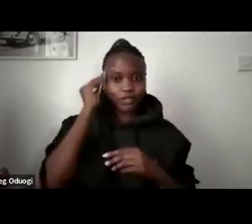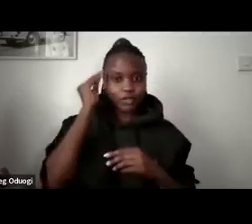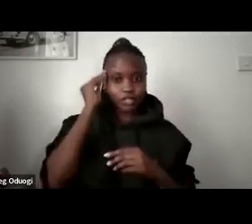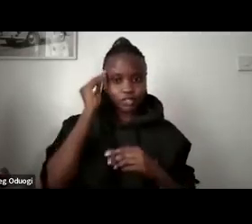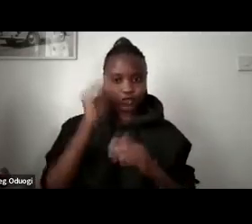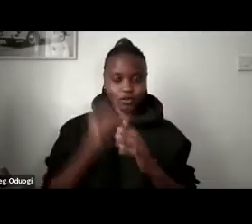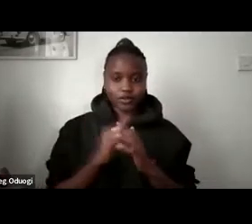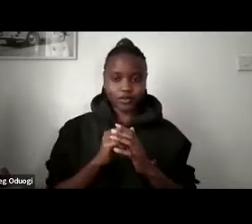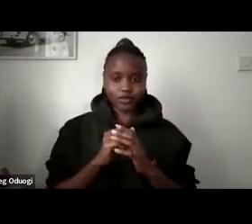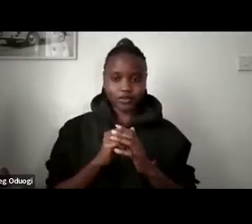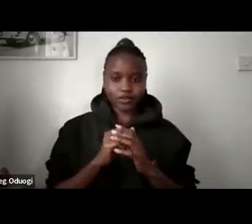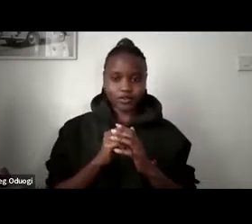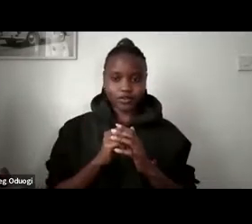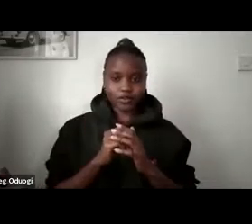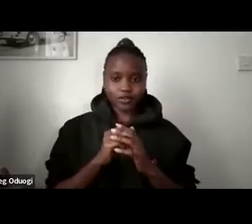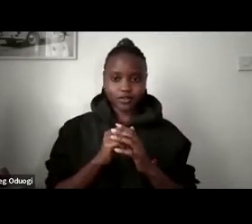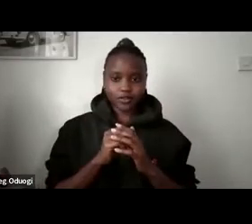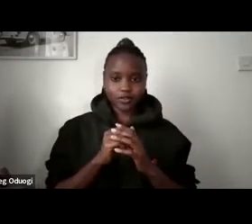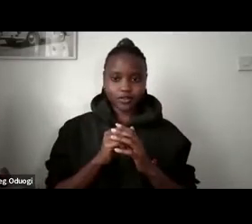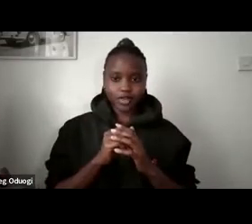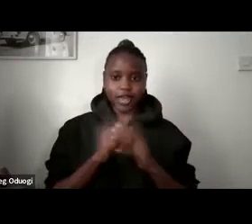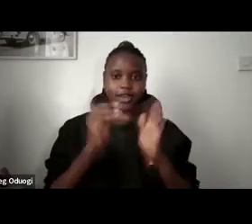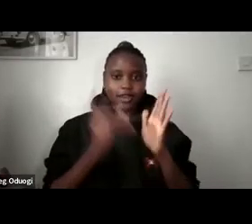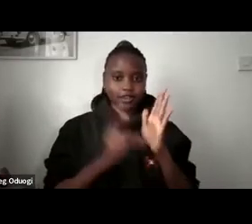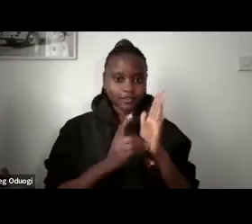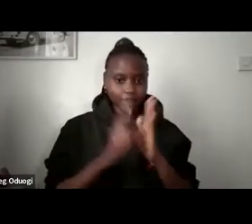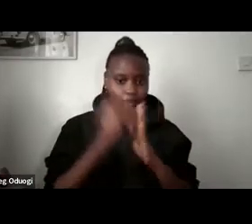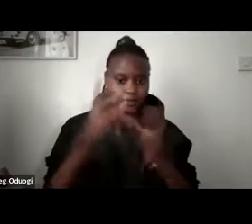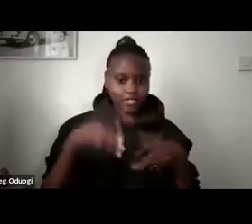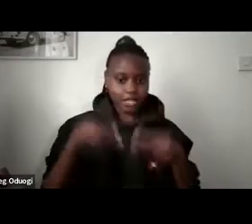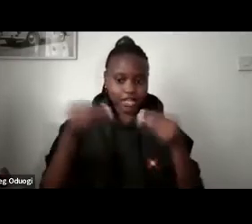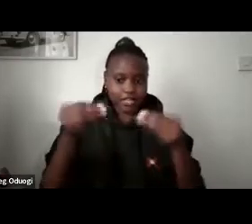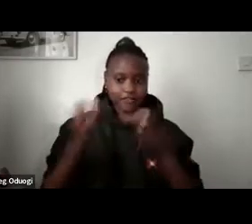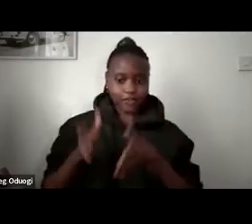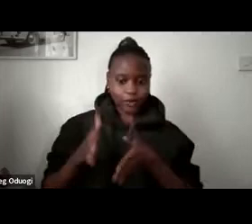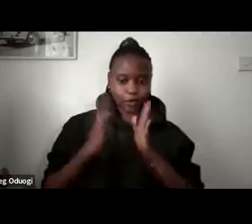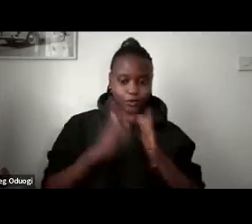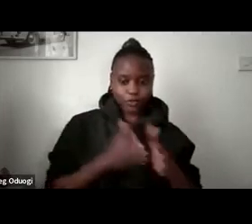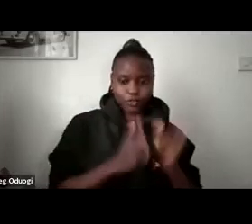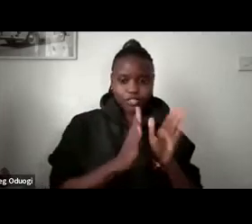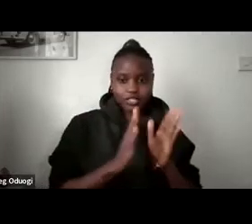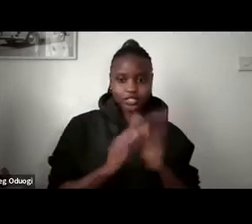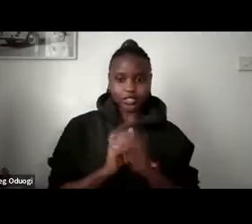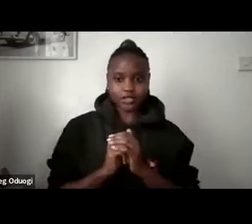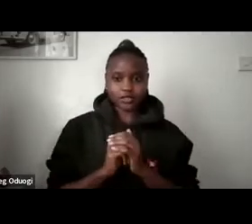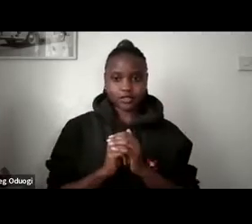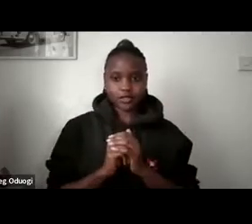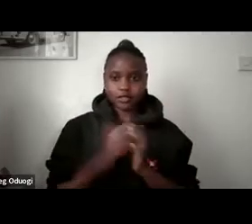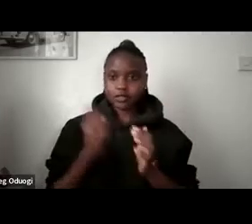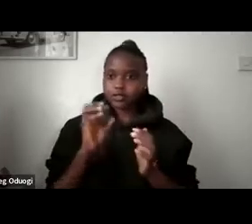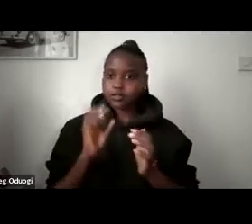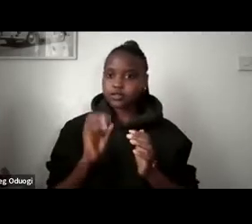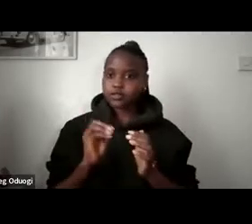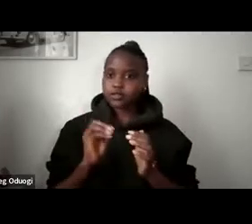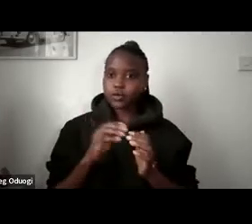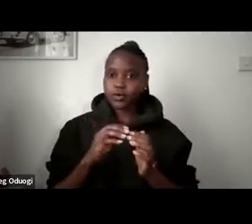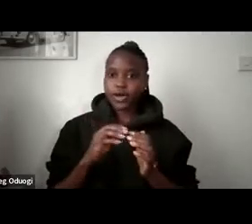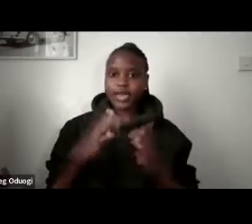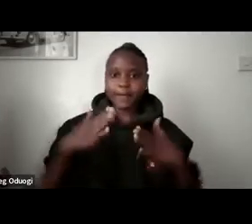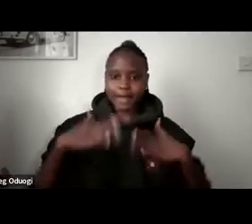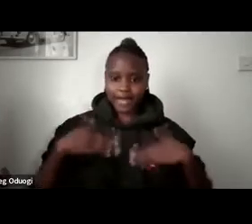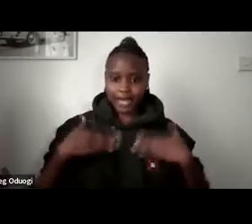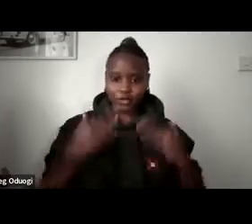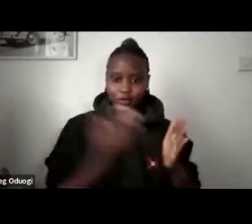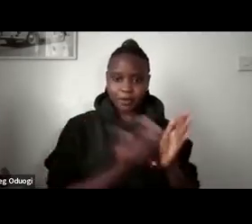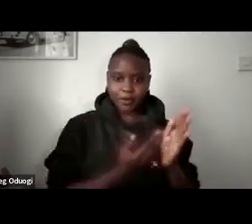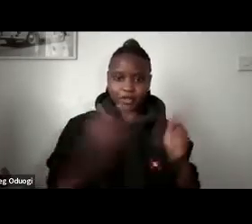and self-development and giving opportunities. So I'm glad to be a part of this event, and I hope